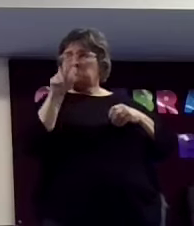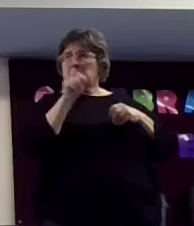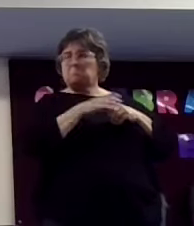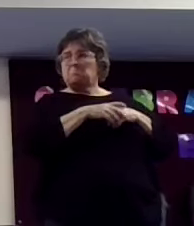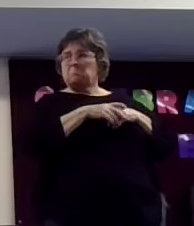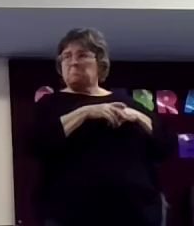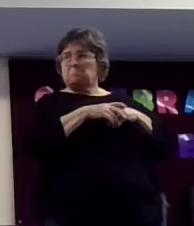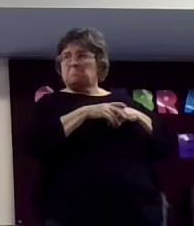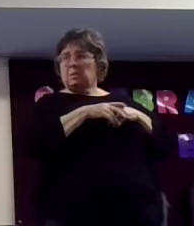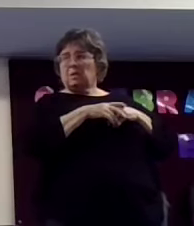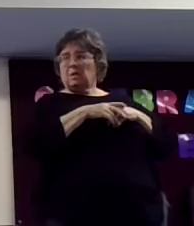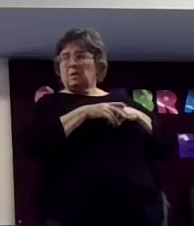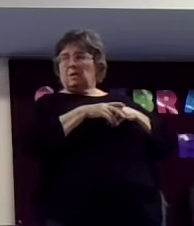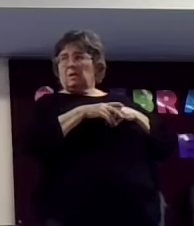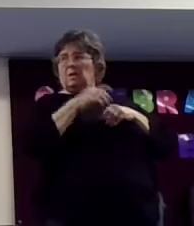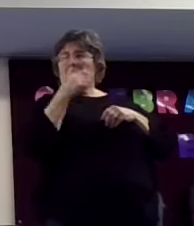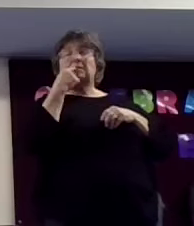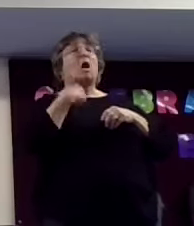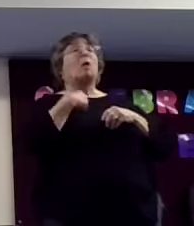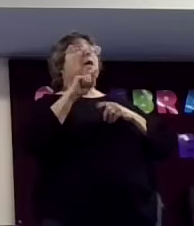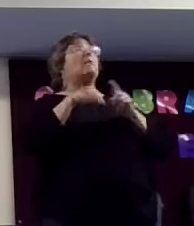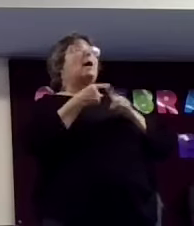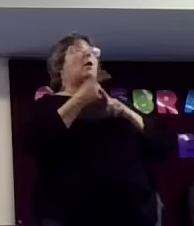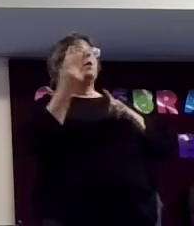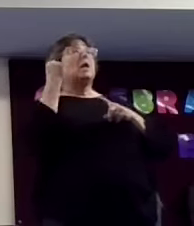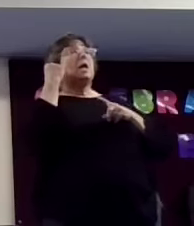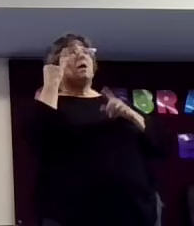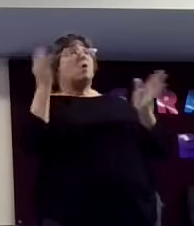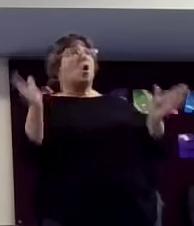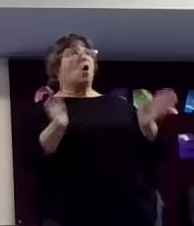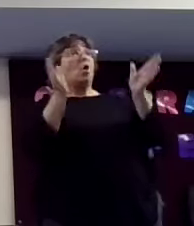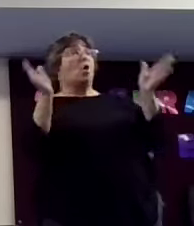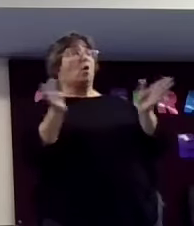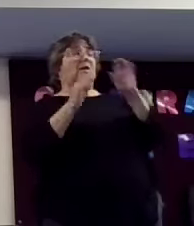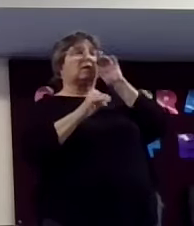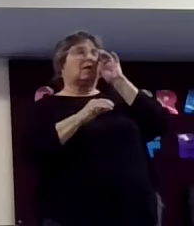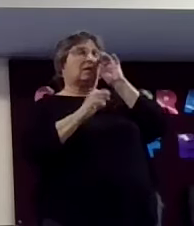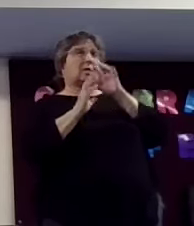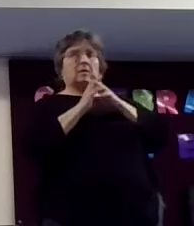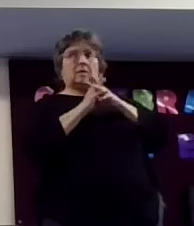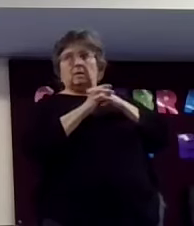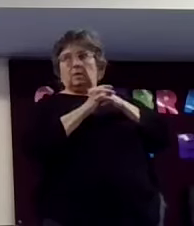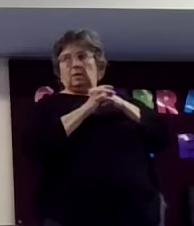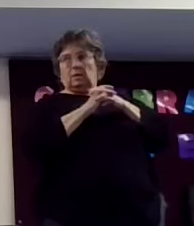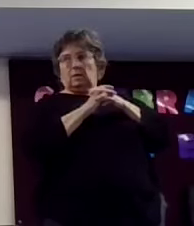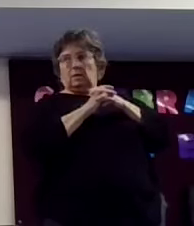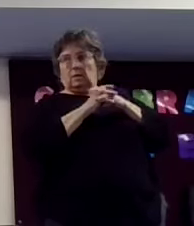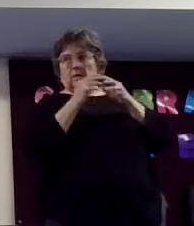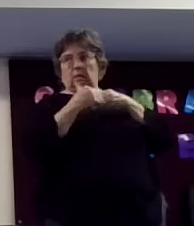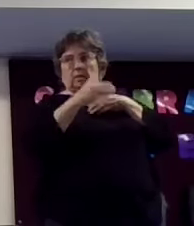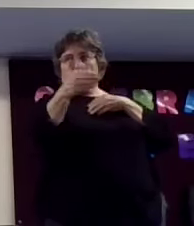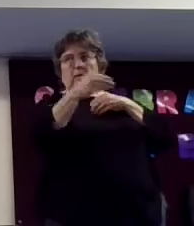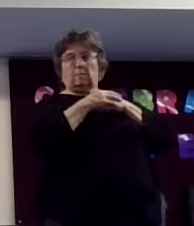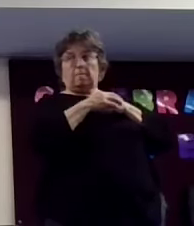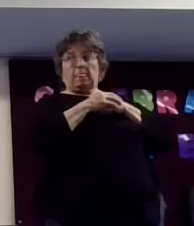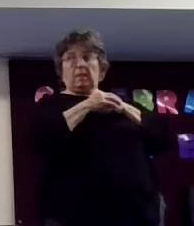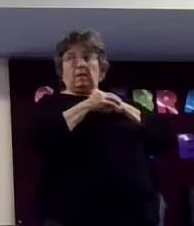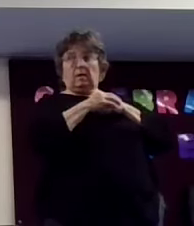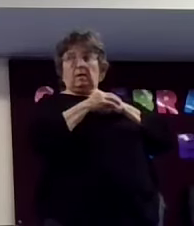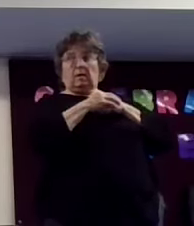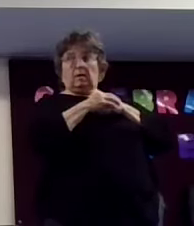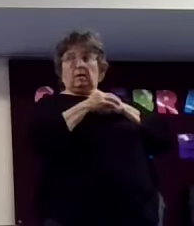You got it? Area. Can you tell me a little bit about if you're encouraging this going forward, about what